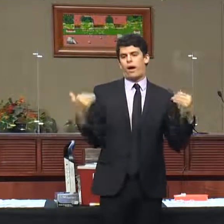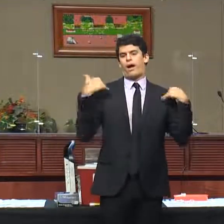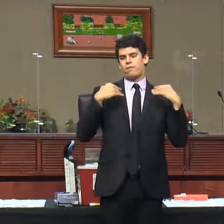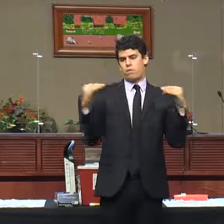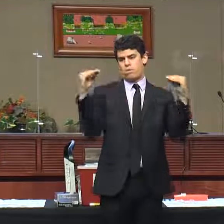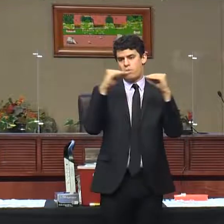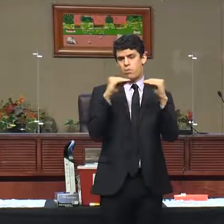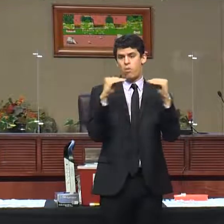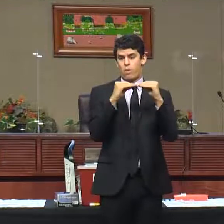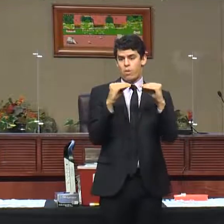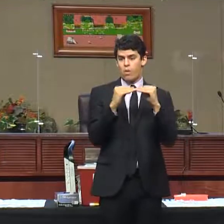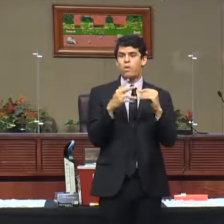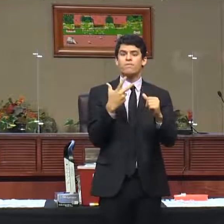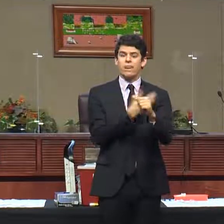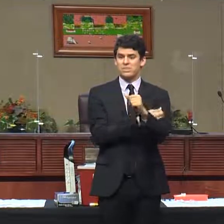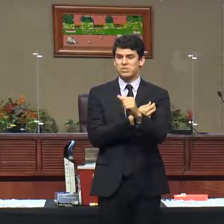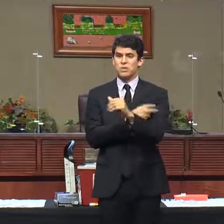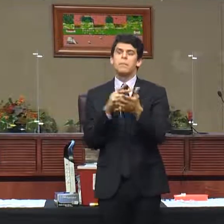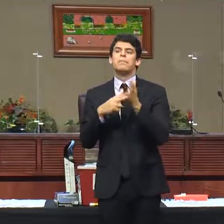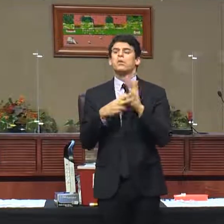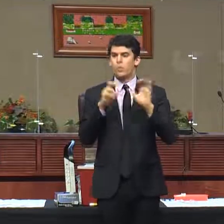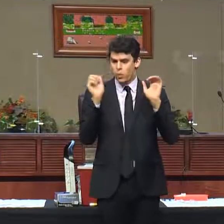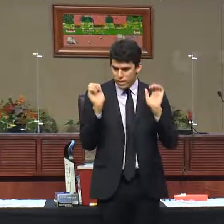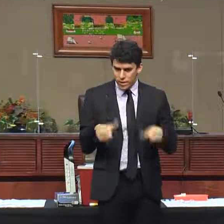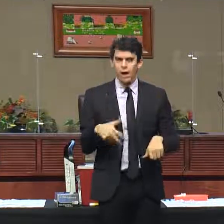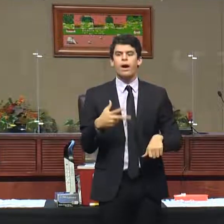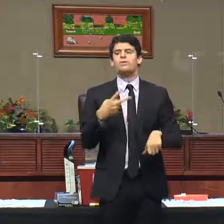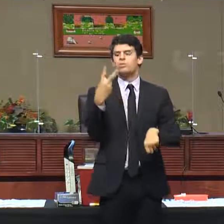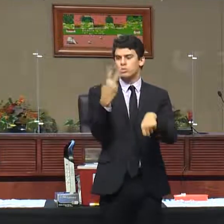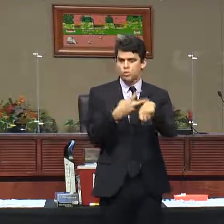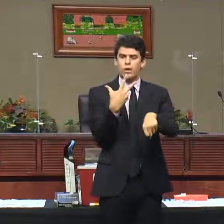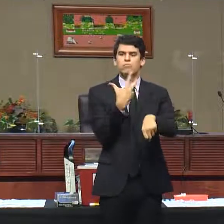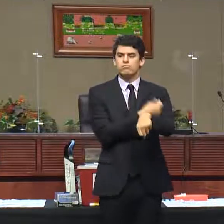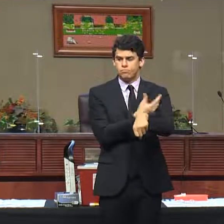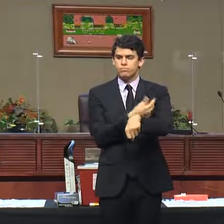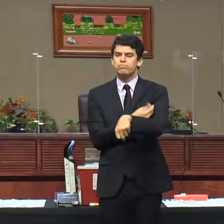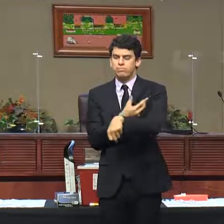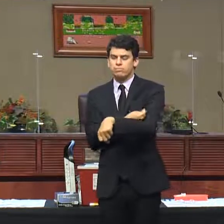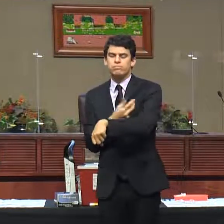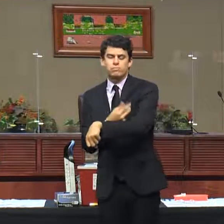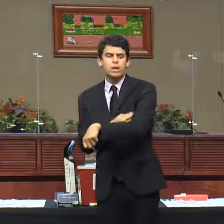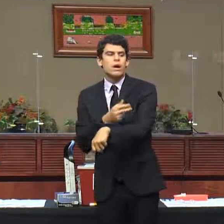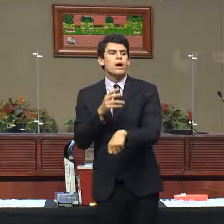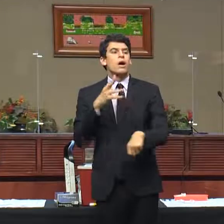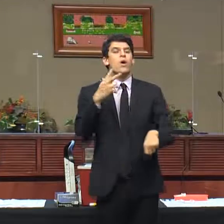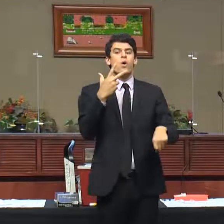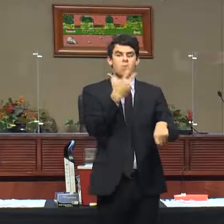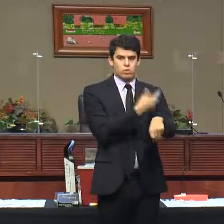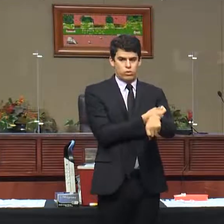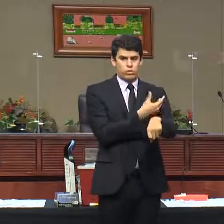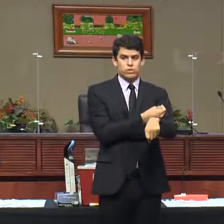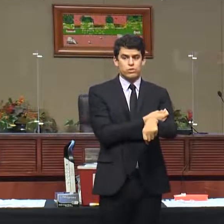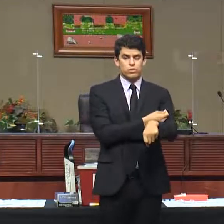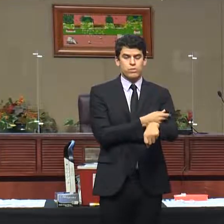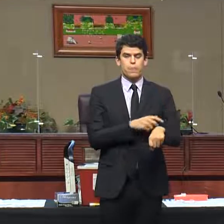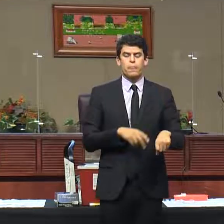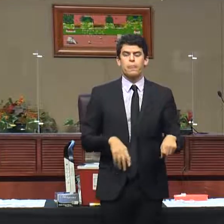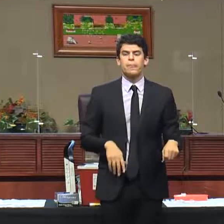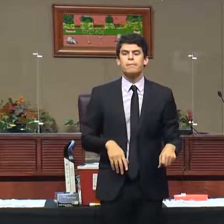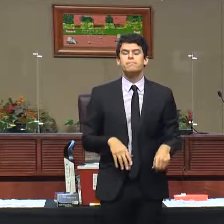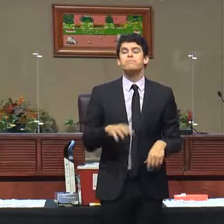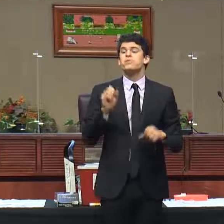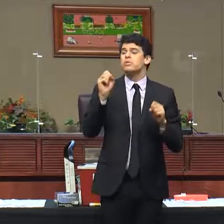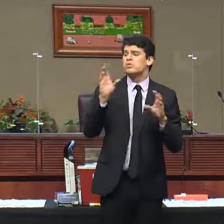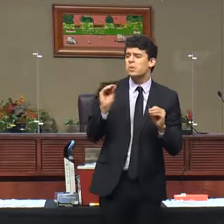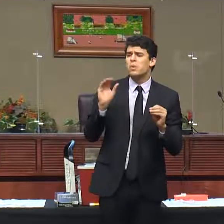entire population with 2 doses and even more because we are talking about some vaccine diplomacy at the federal level.